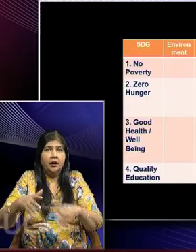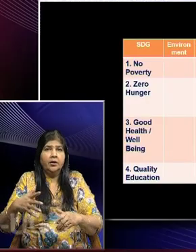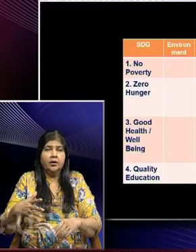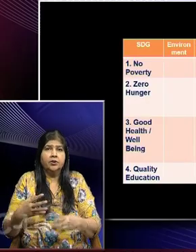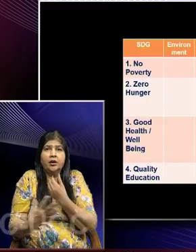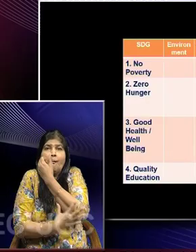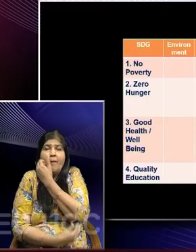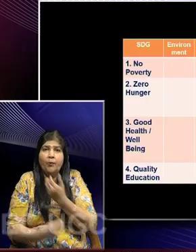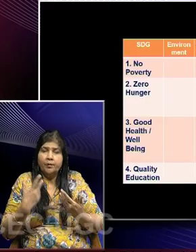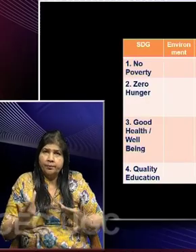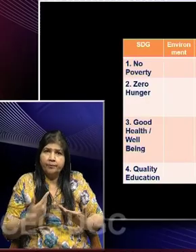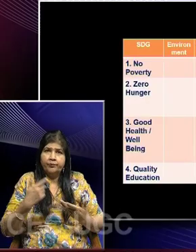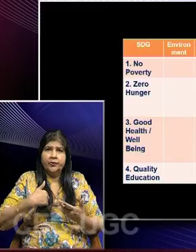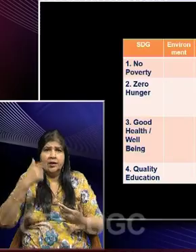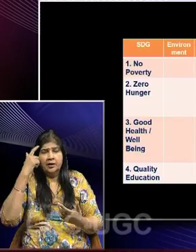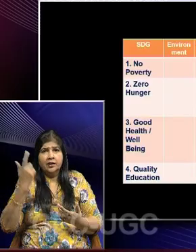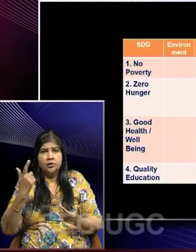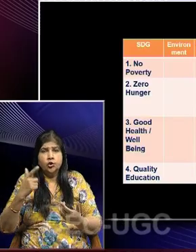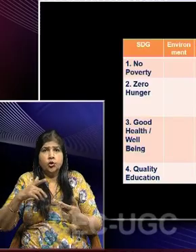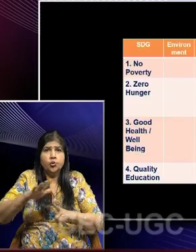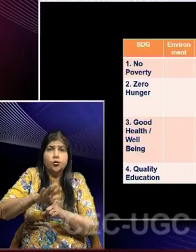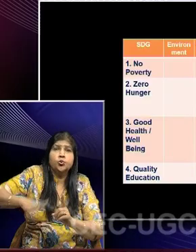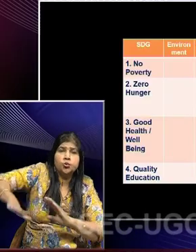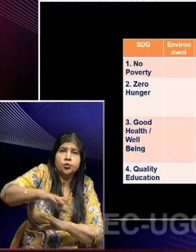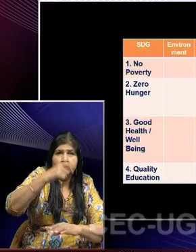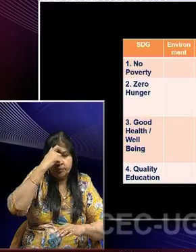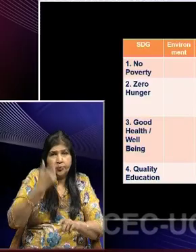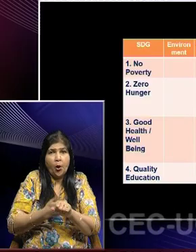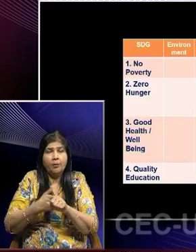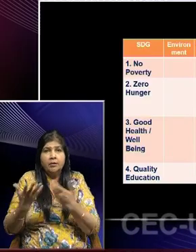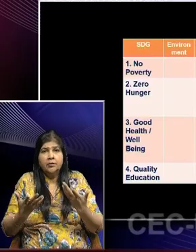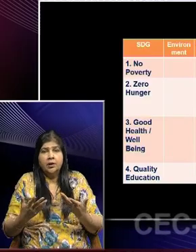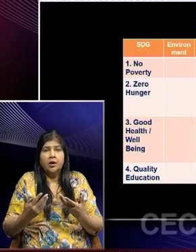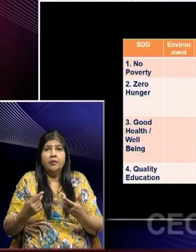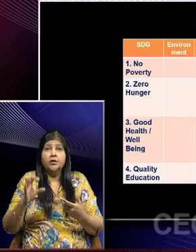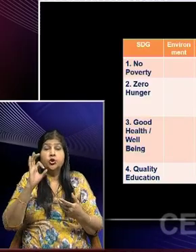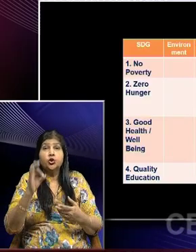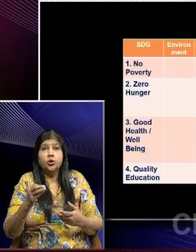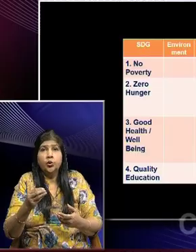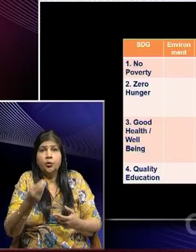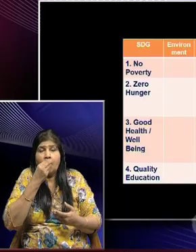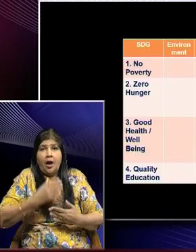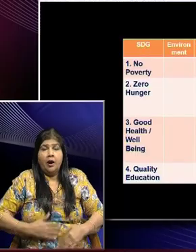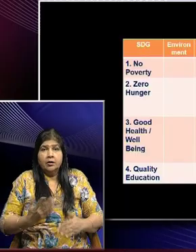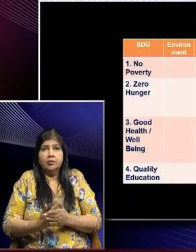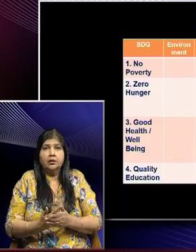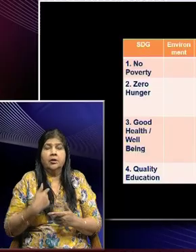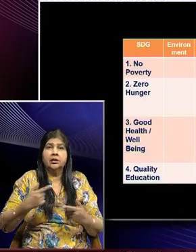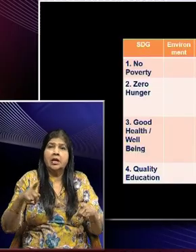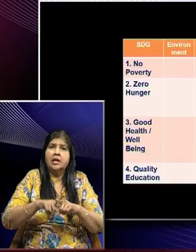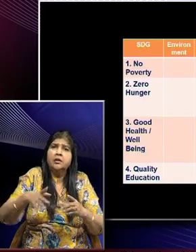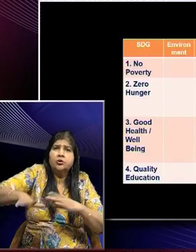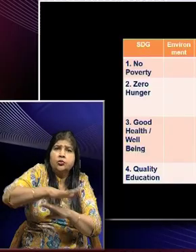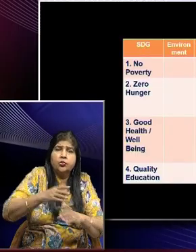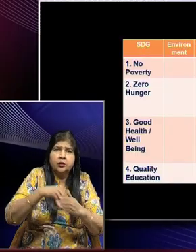poverty, it is having a concern towards a social problem. If we talk about zero hunger, again into the social problem. If you talk